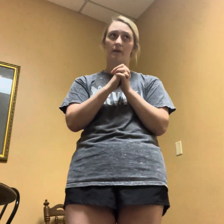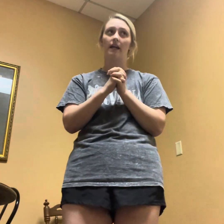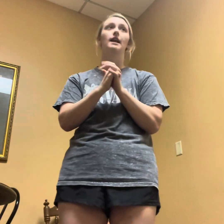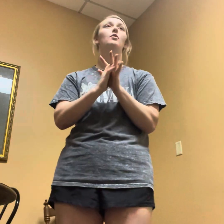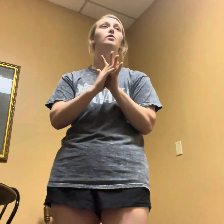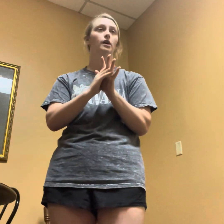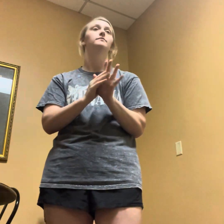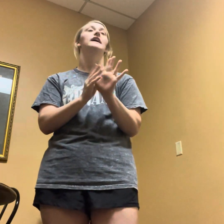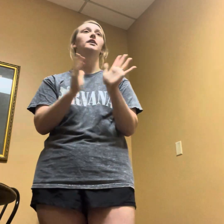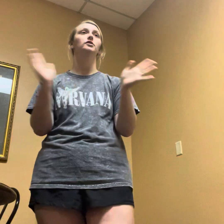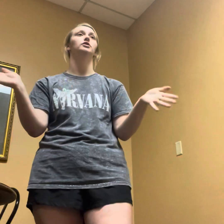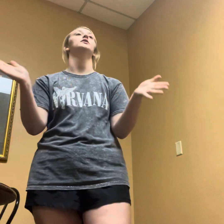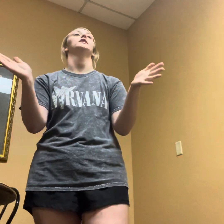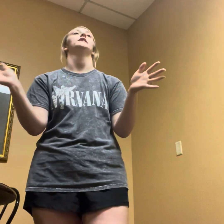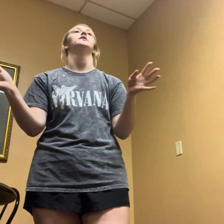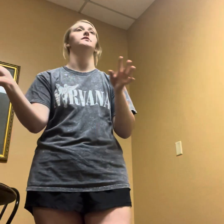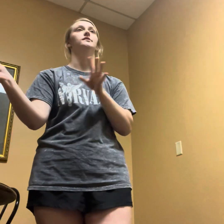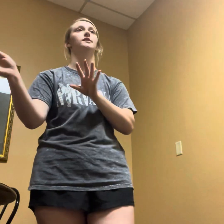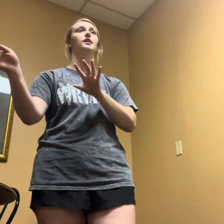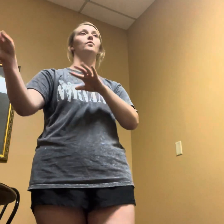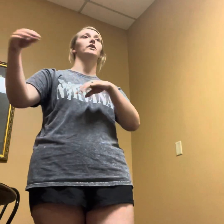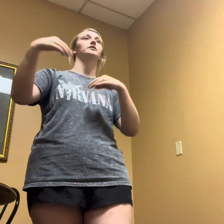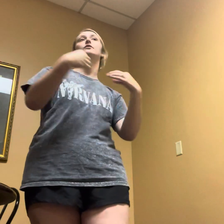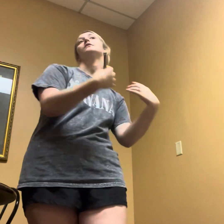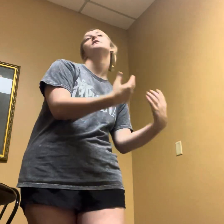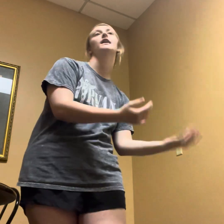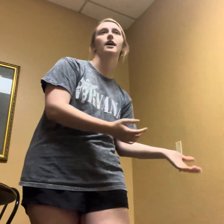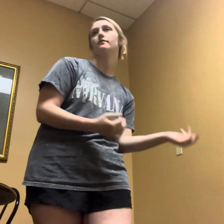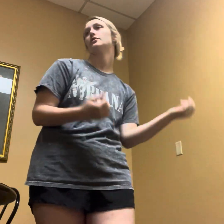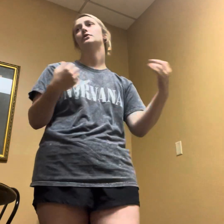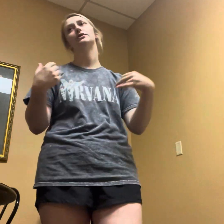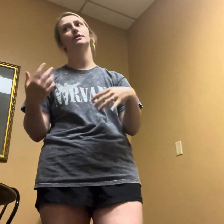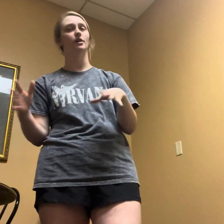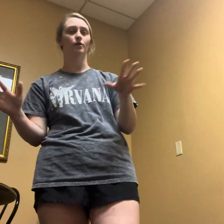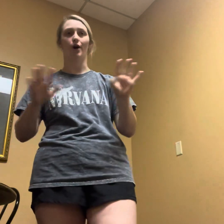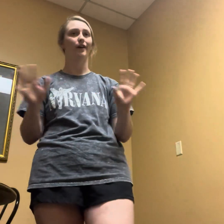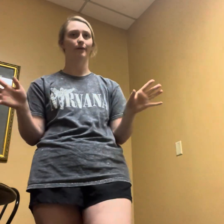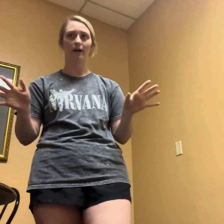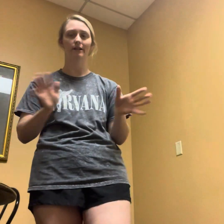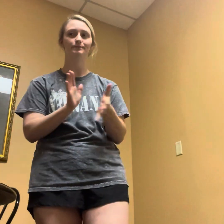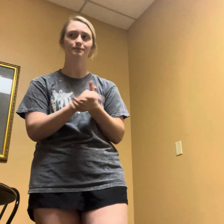and I will come take a look and see where there was an error or not, okay?